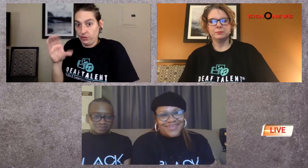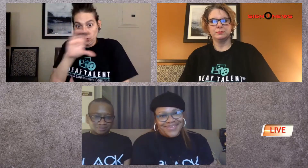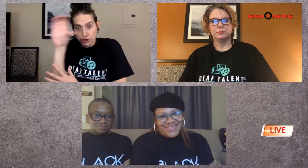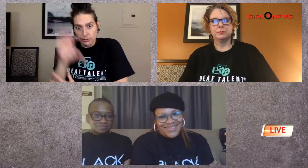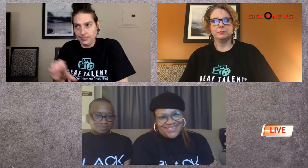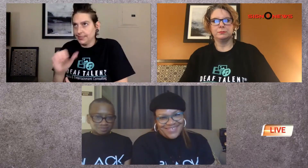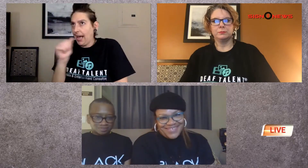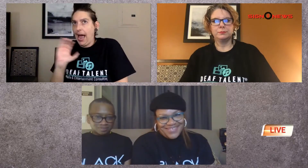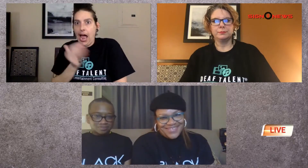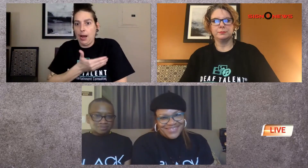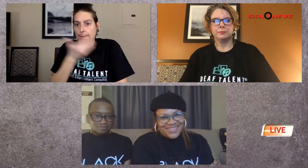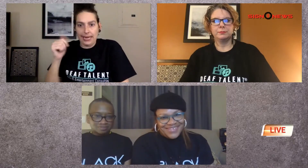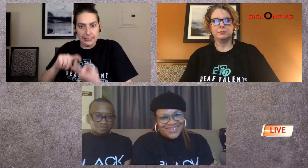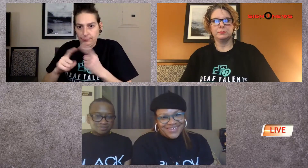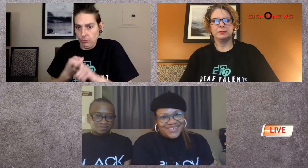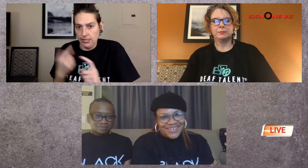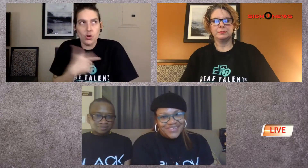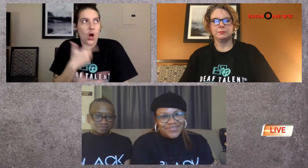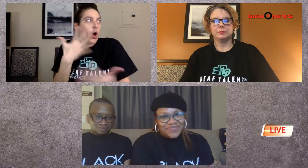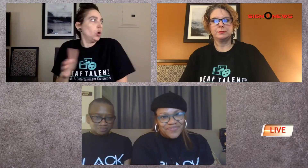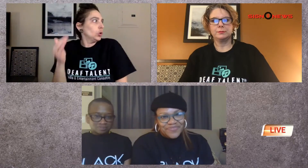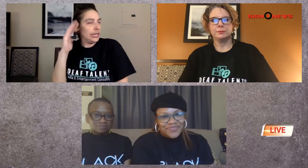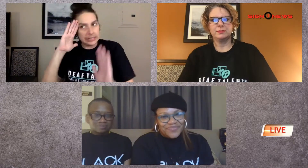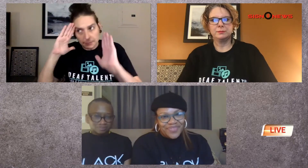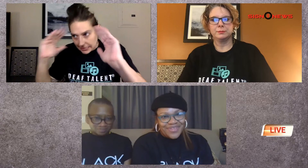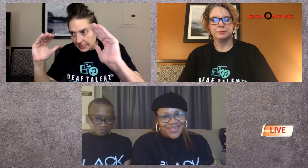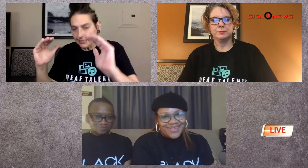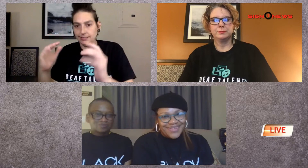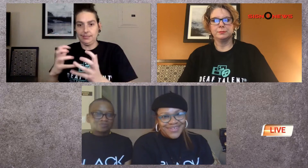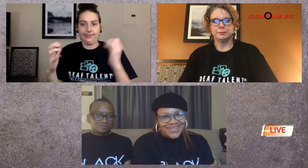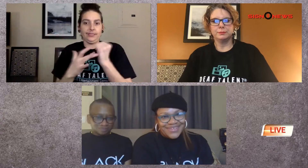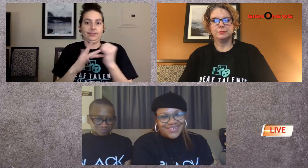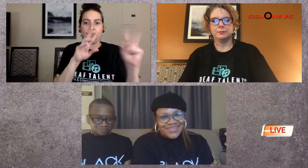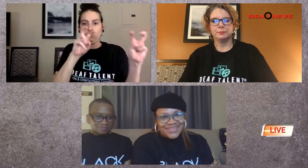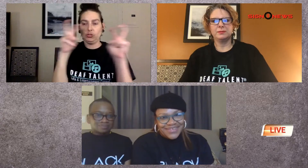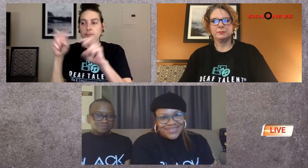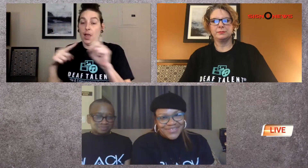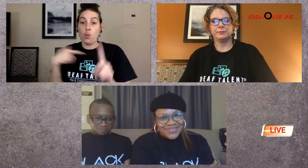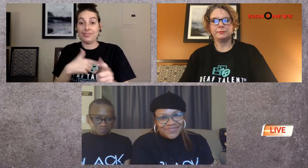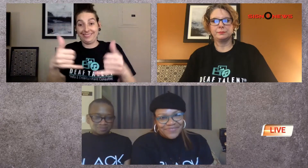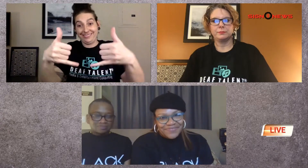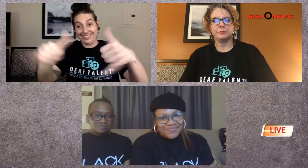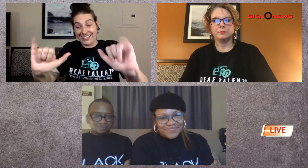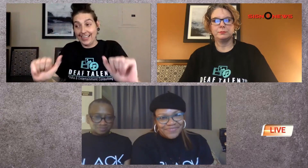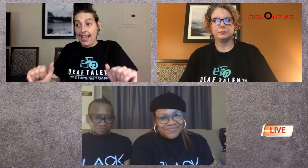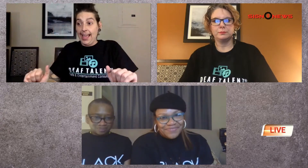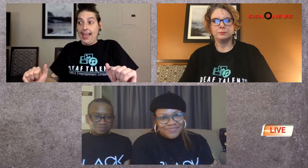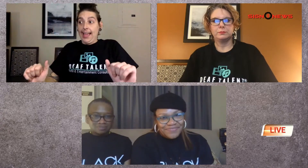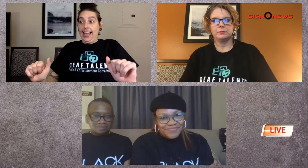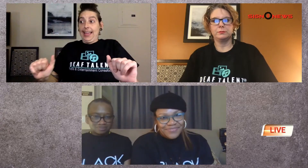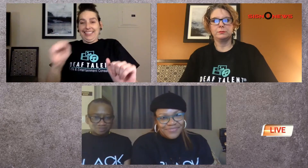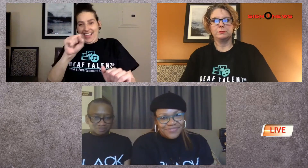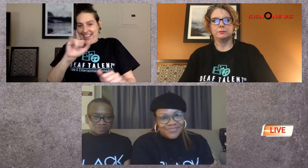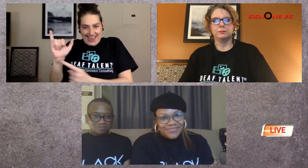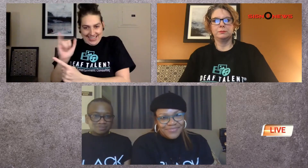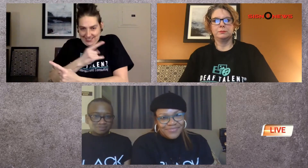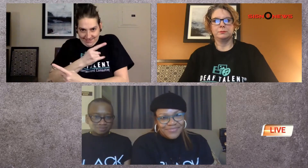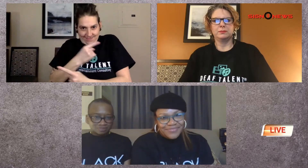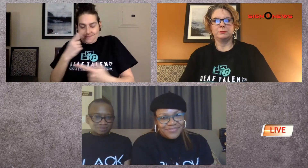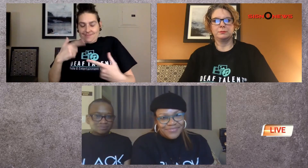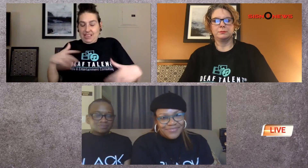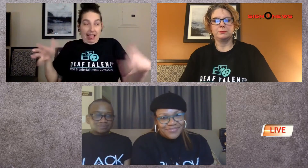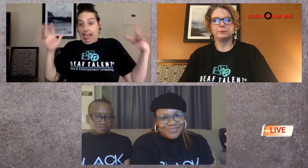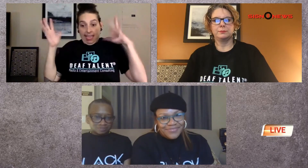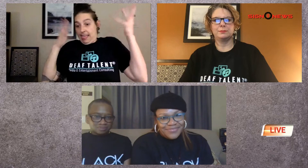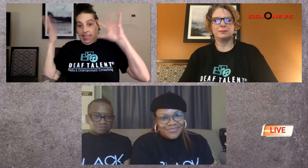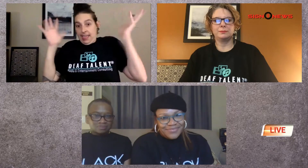We already know, you know, Zoom is not our friend. You know, we weren't expecting the technological